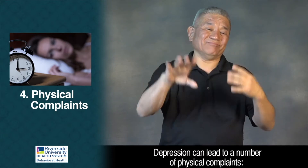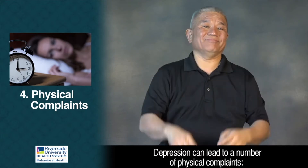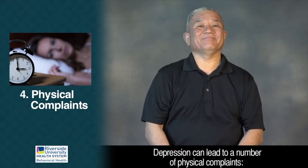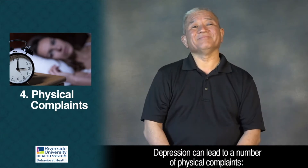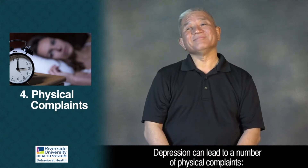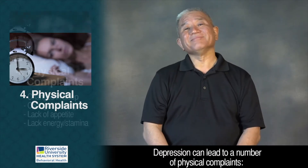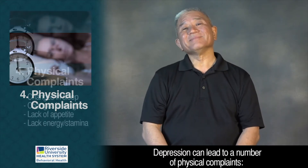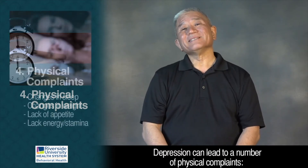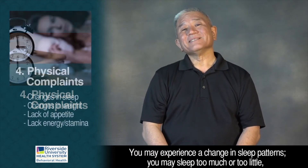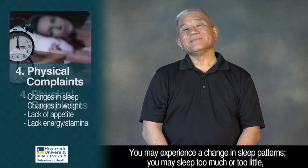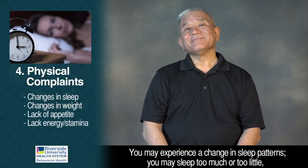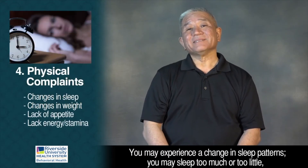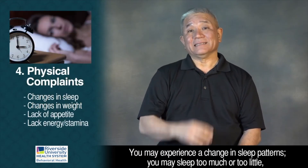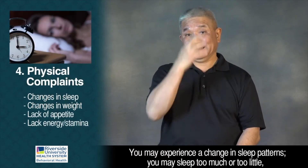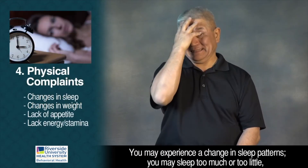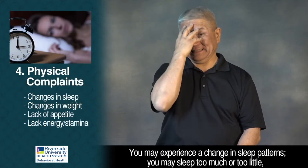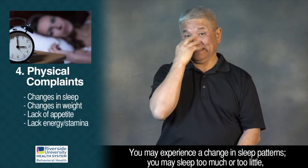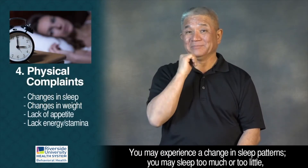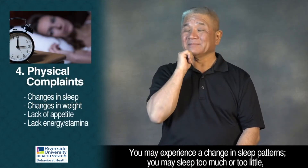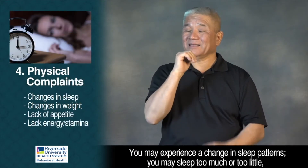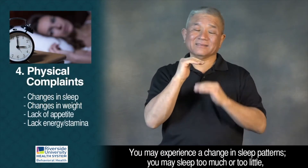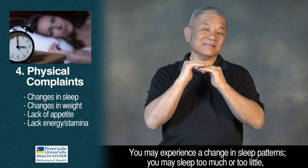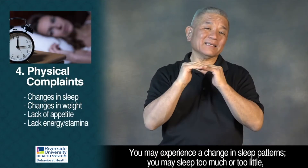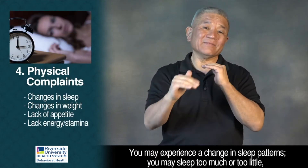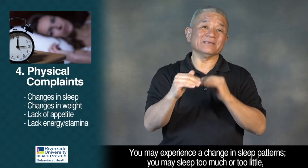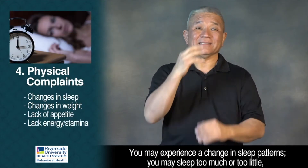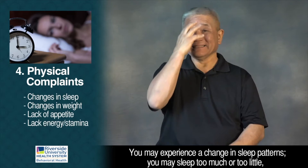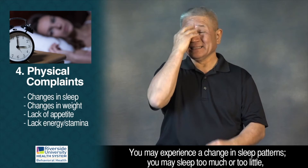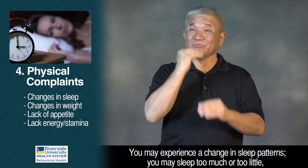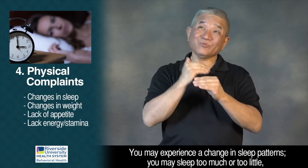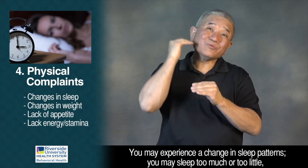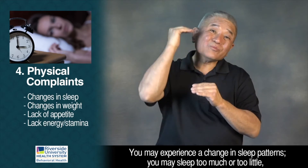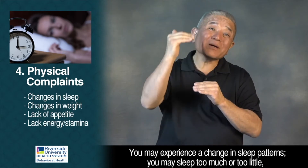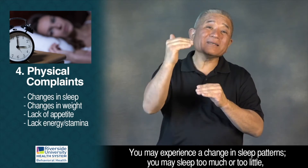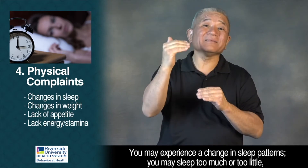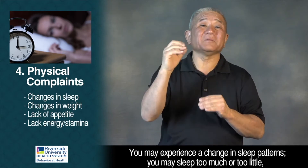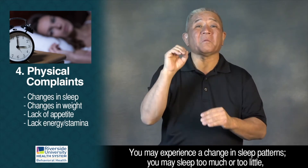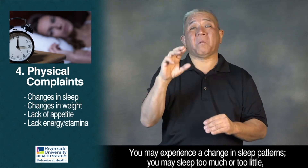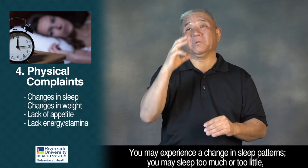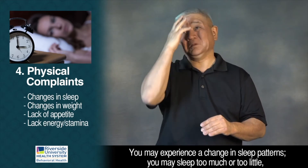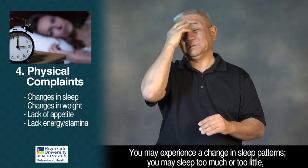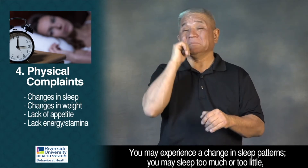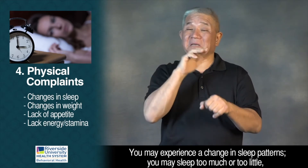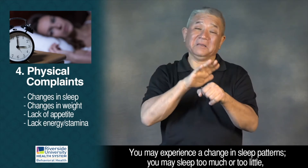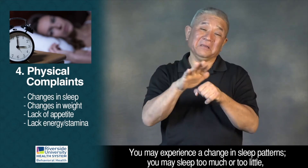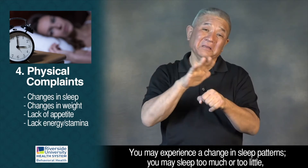You may experience a change in sleep patterns. You may sleep too much or too